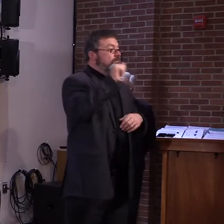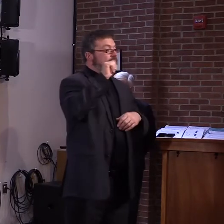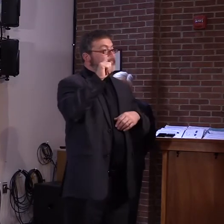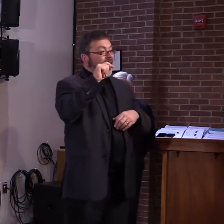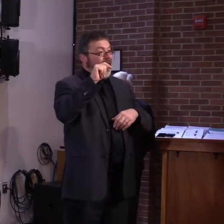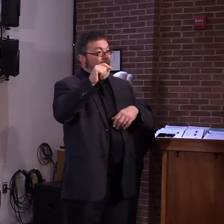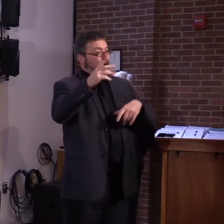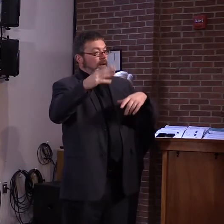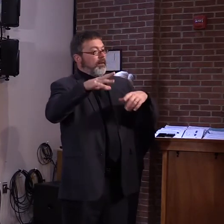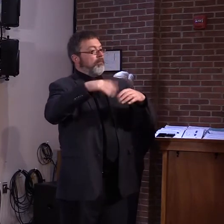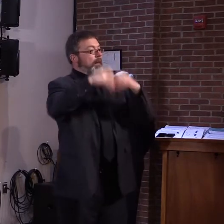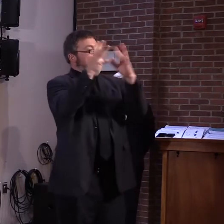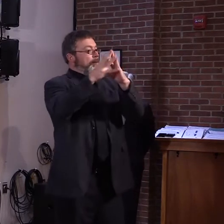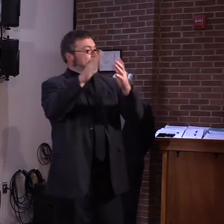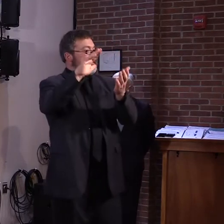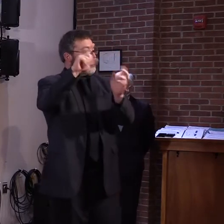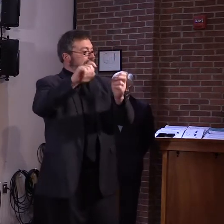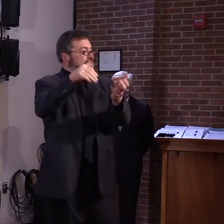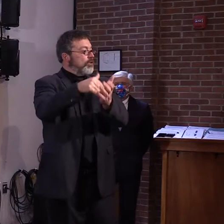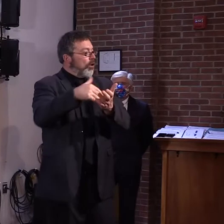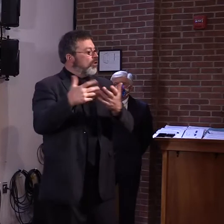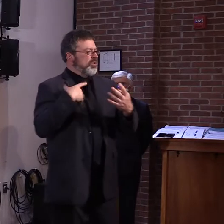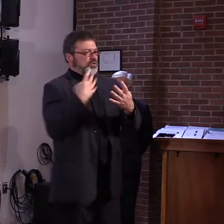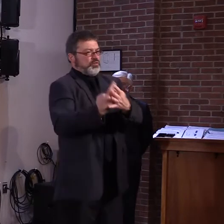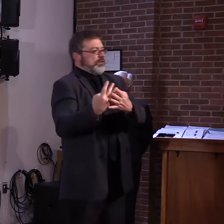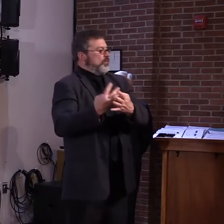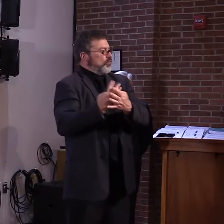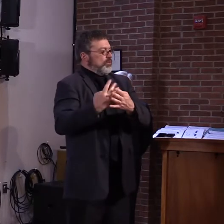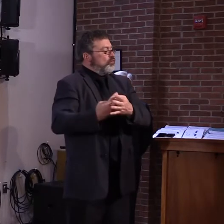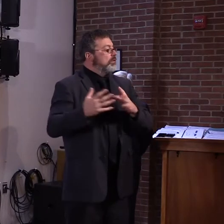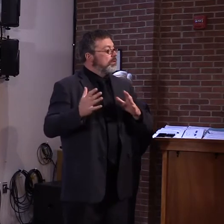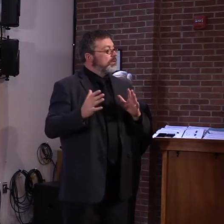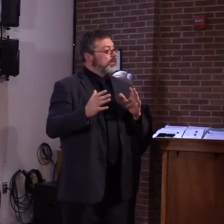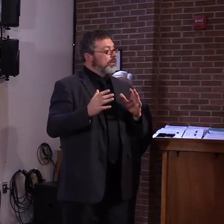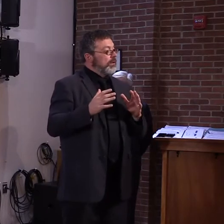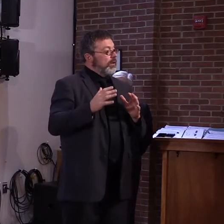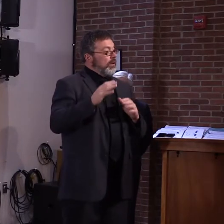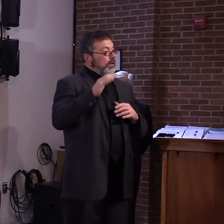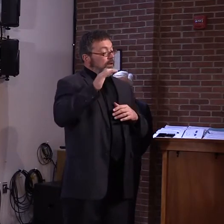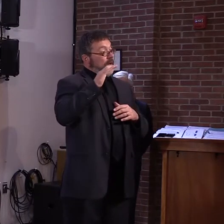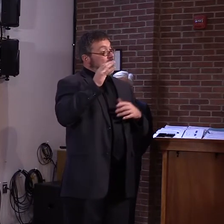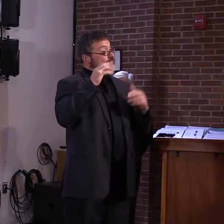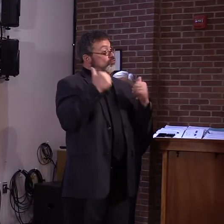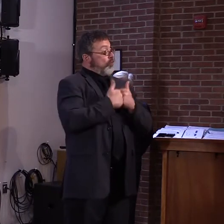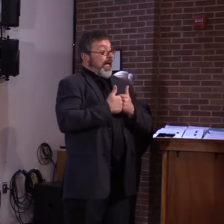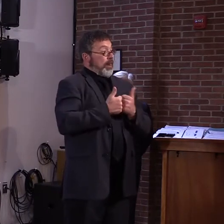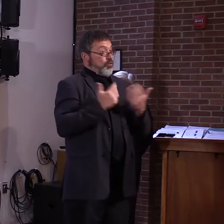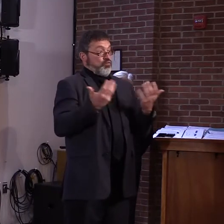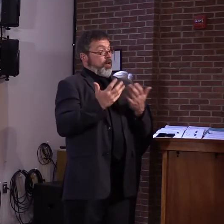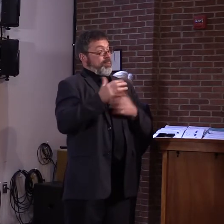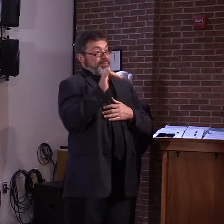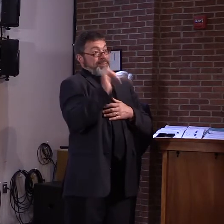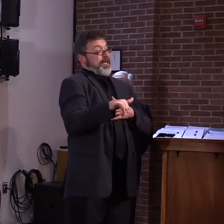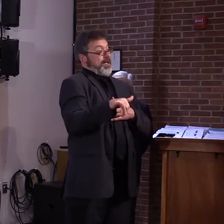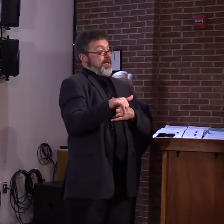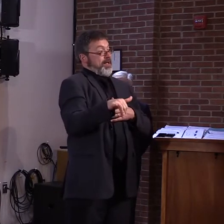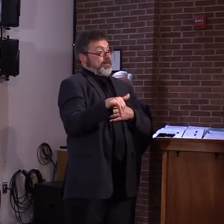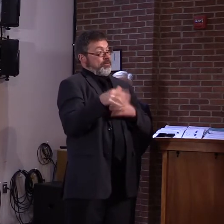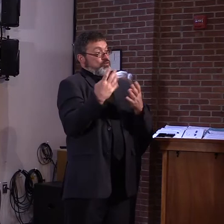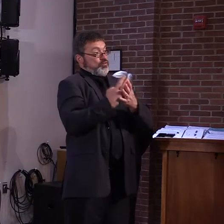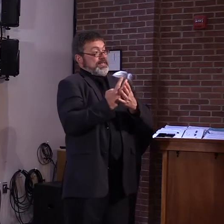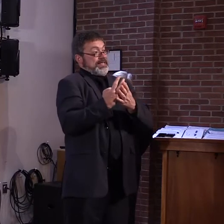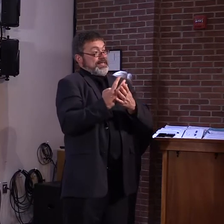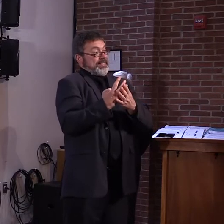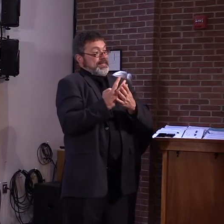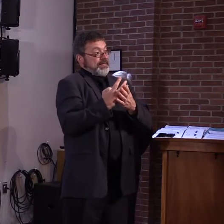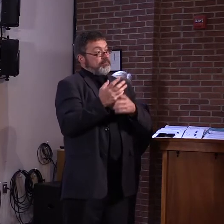congregate sites. The challenge with asymptomatic screening testing is that your likelihood of finding